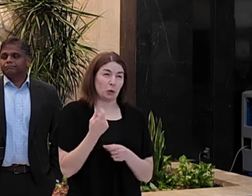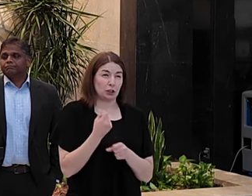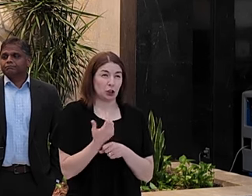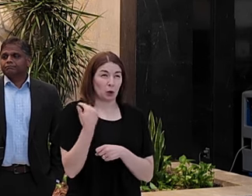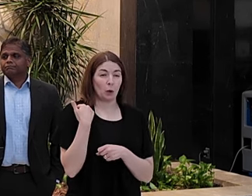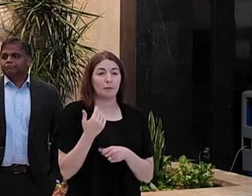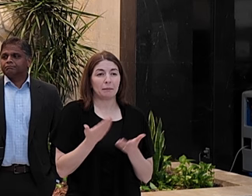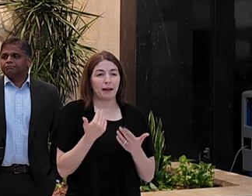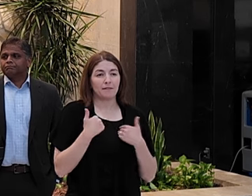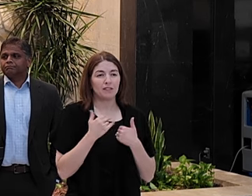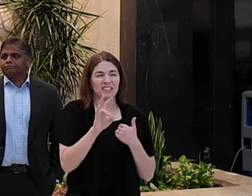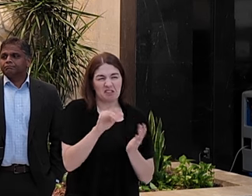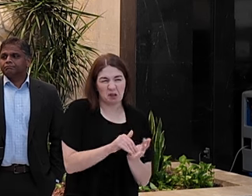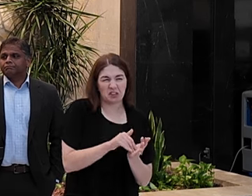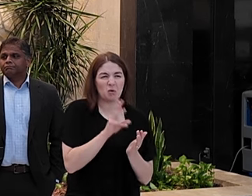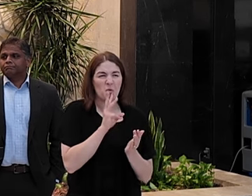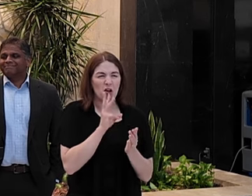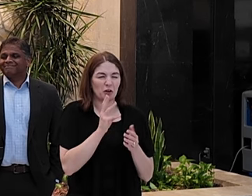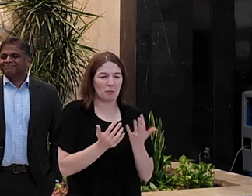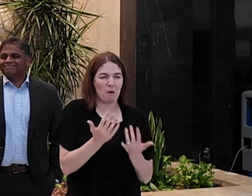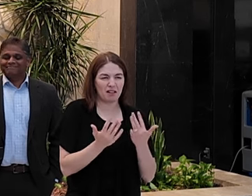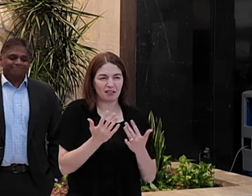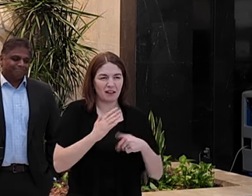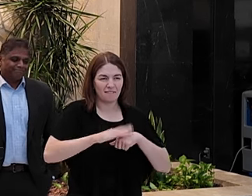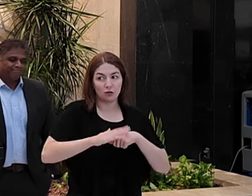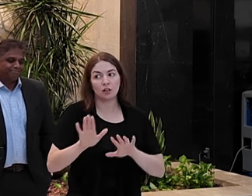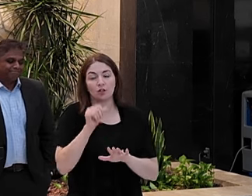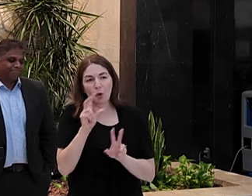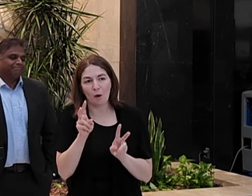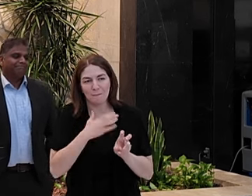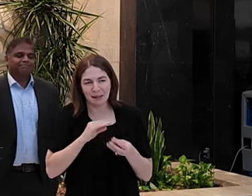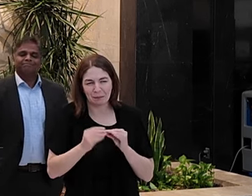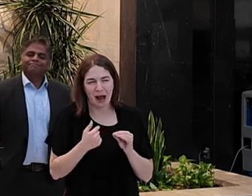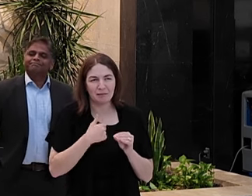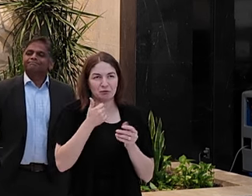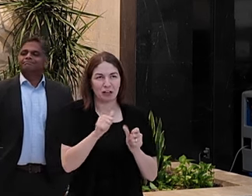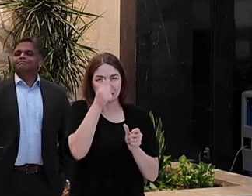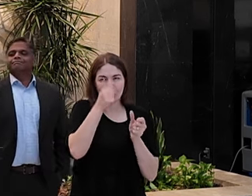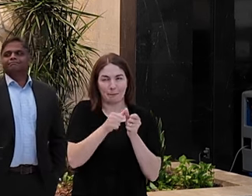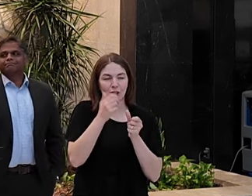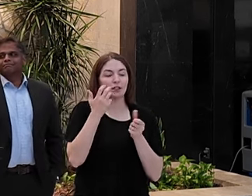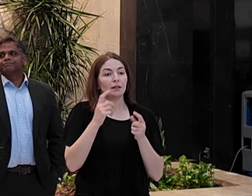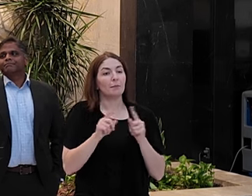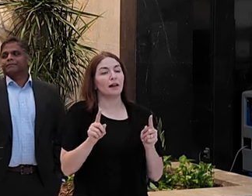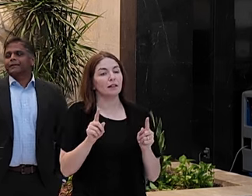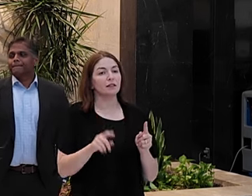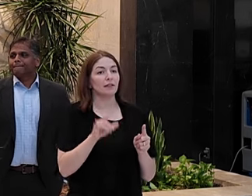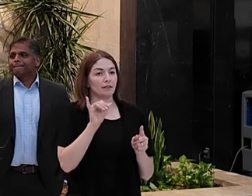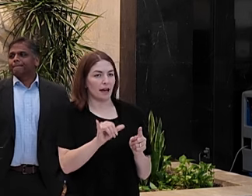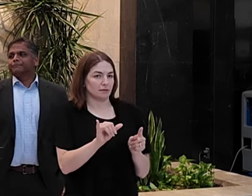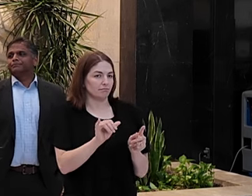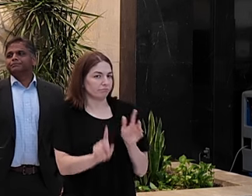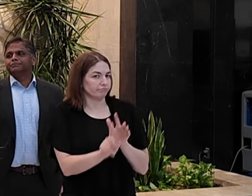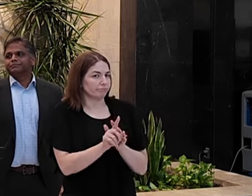on a nationwide basis, but I have to go back and don't quote me on that number because I'm trying to go from memory. But those items do occur. And the reason those